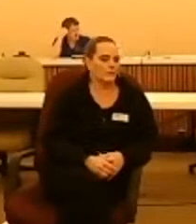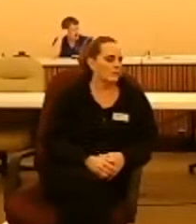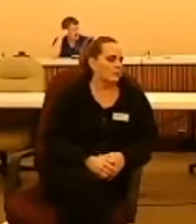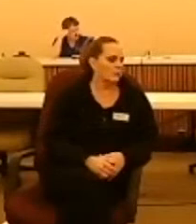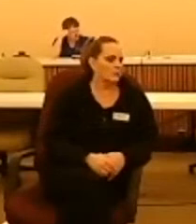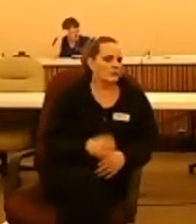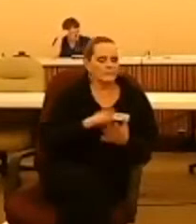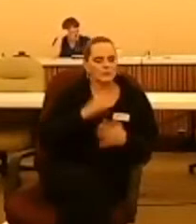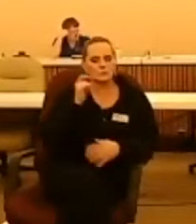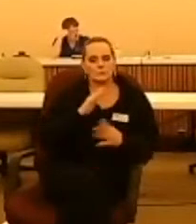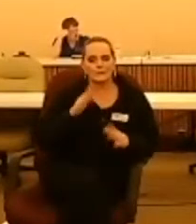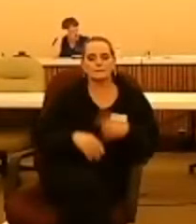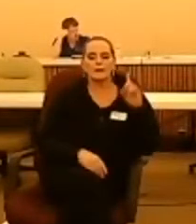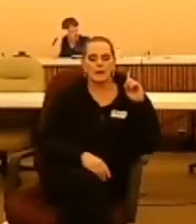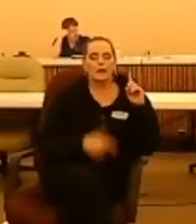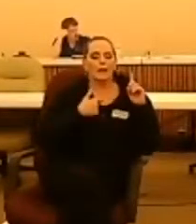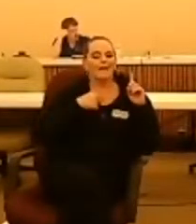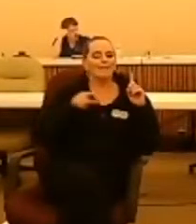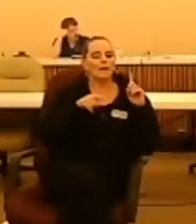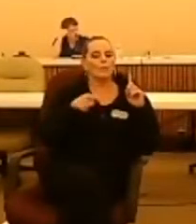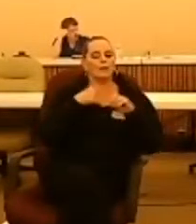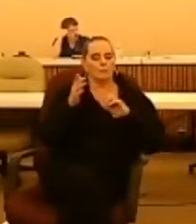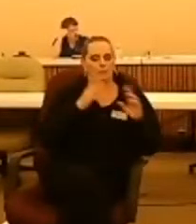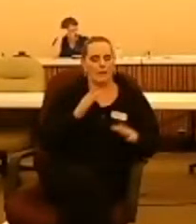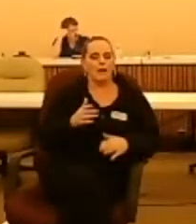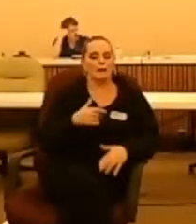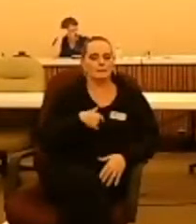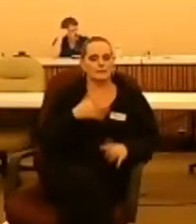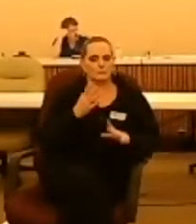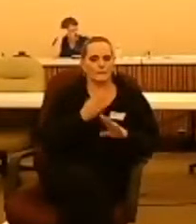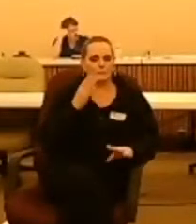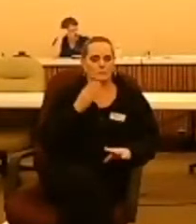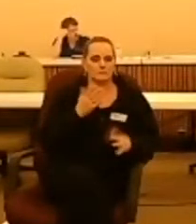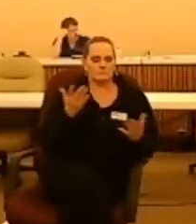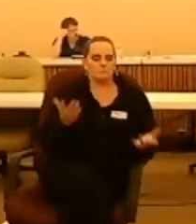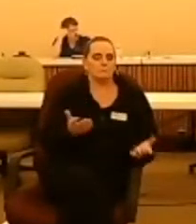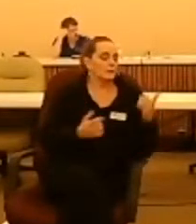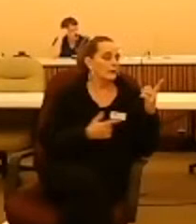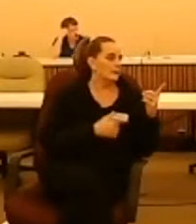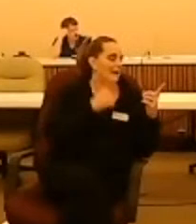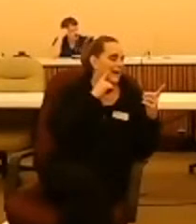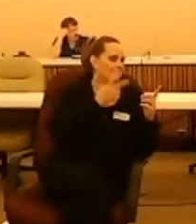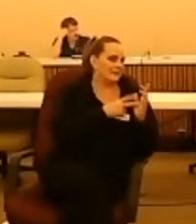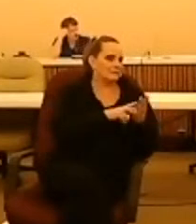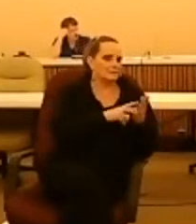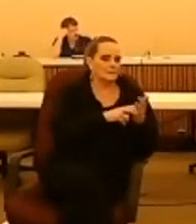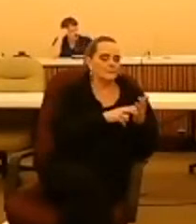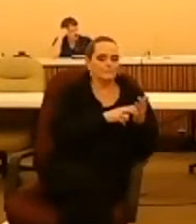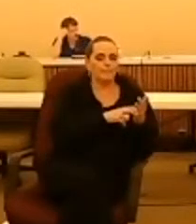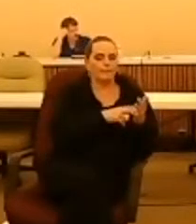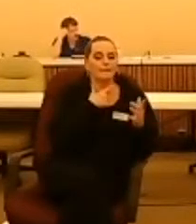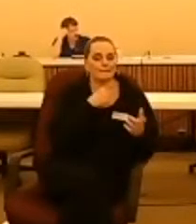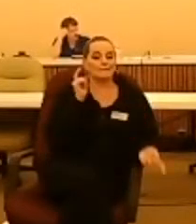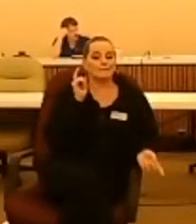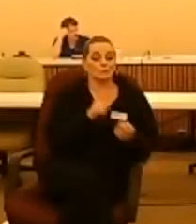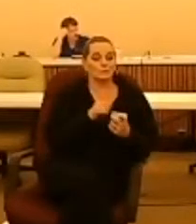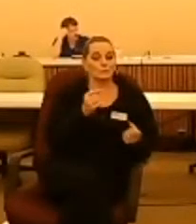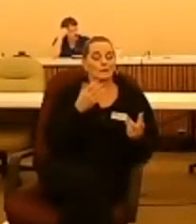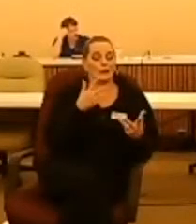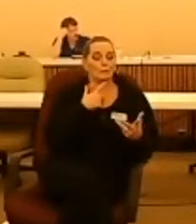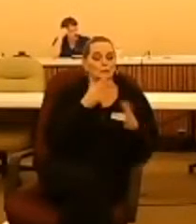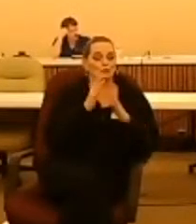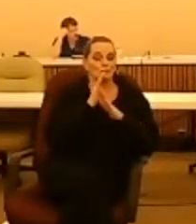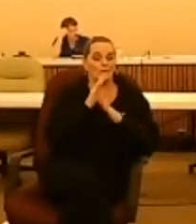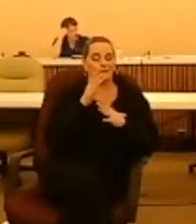Student housing. They were planning on having shuttle. That's what I mean, when we talk about traffic. Yeah, that does reduce the amount of traffic.